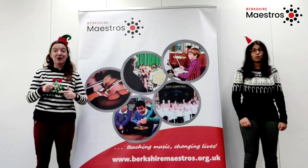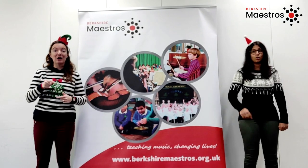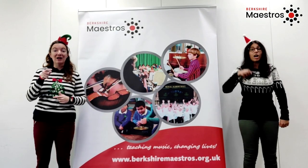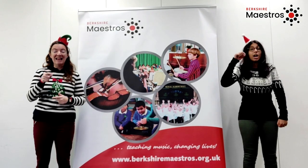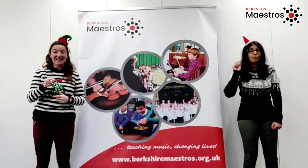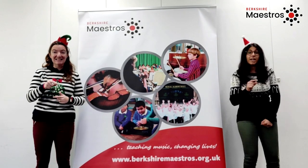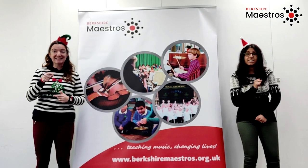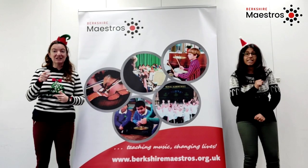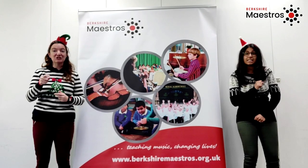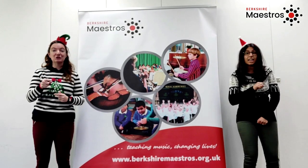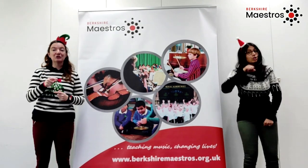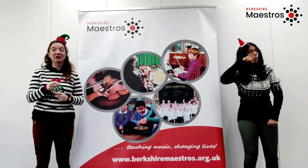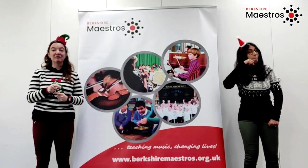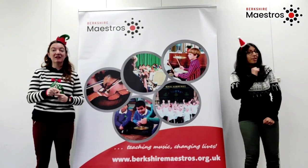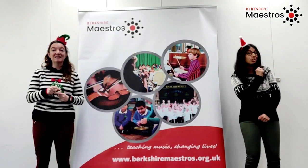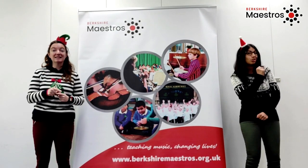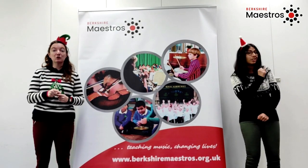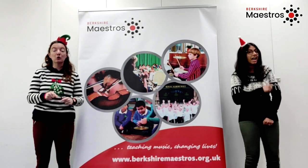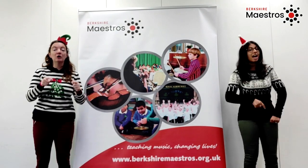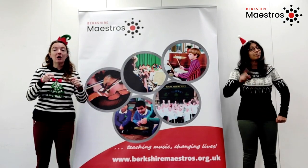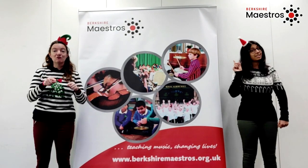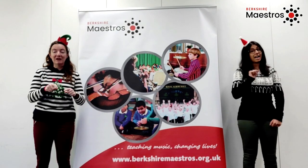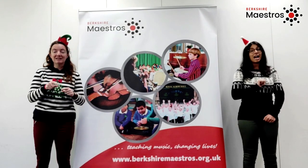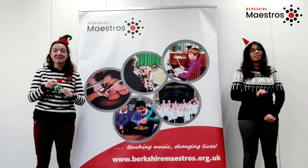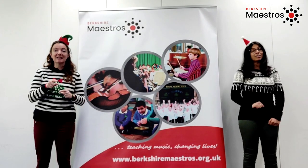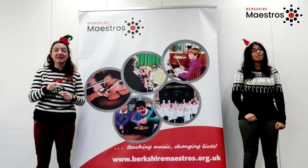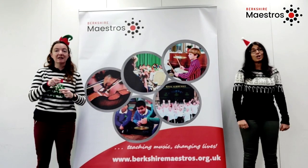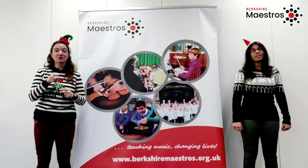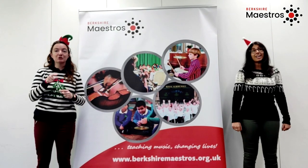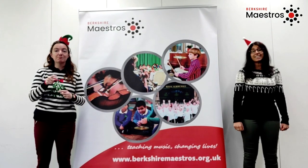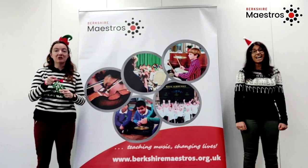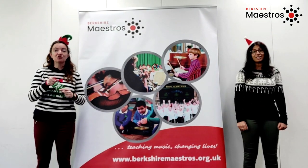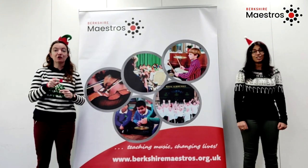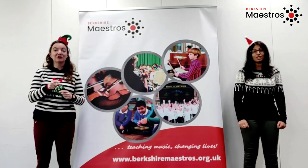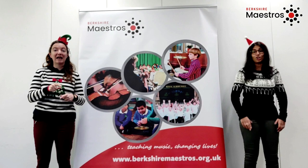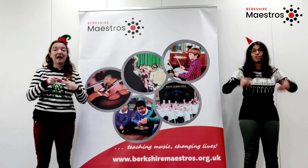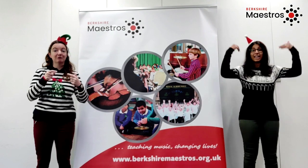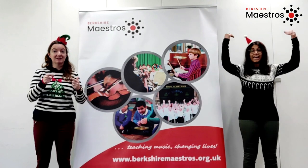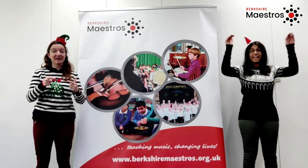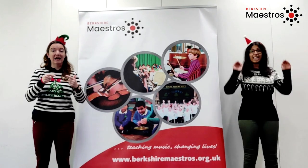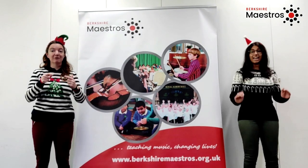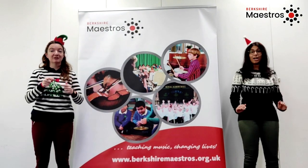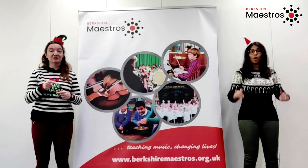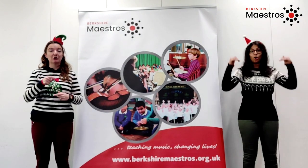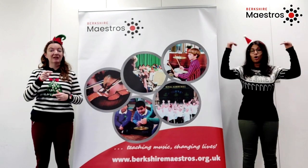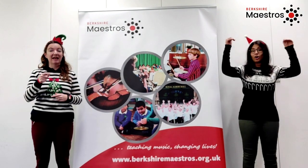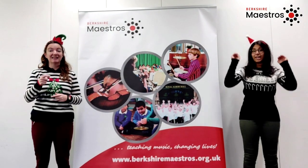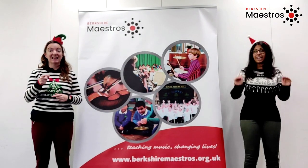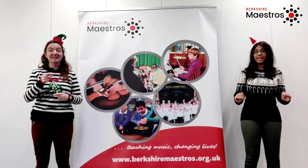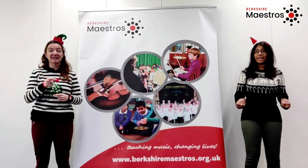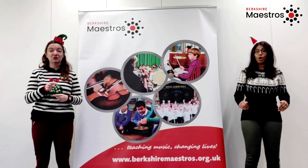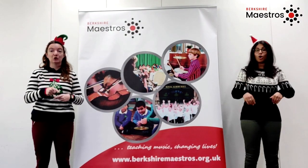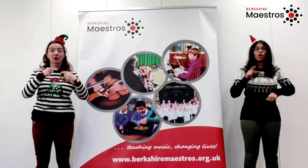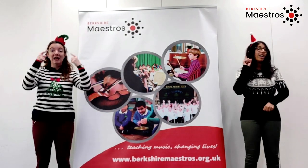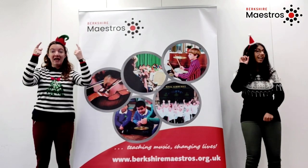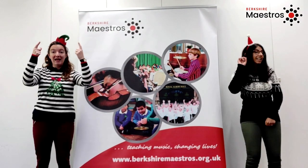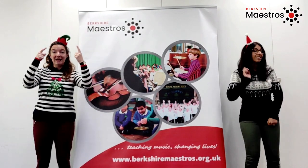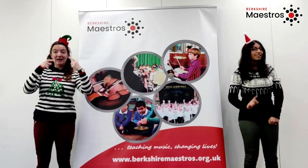call. Reindeers like to munch on carrots. Carrots don't like that at all. Carrots don't like that at all. Listen